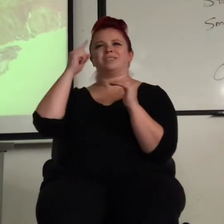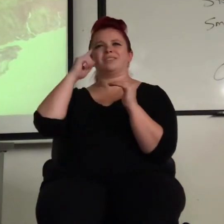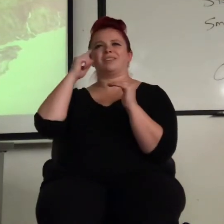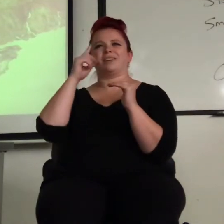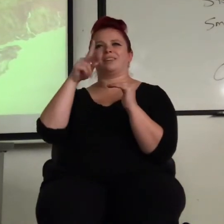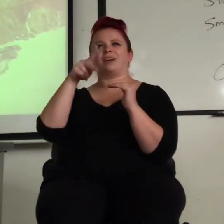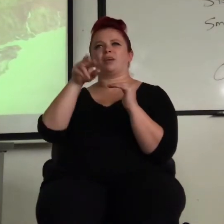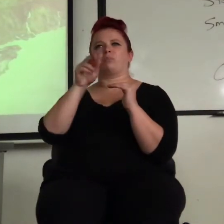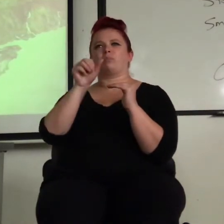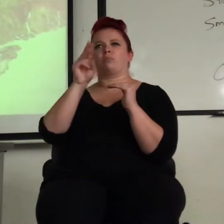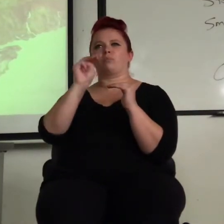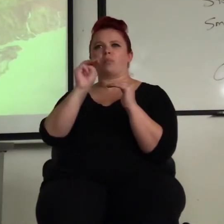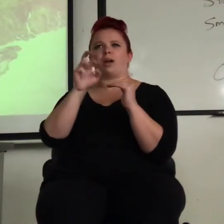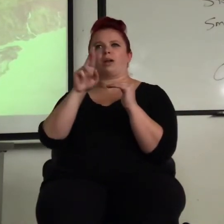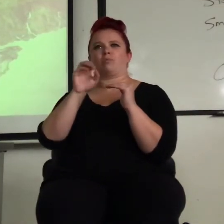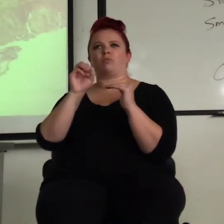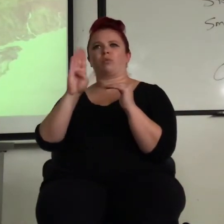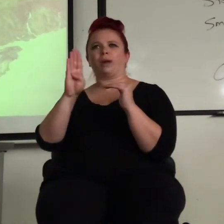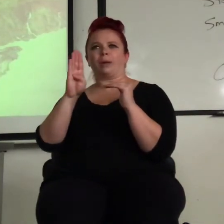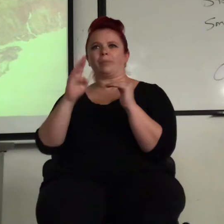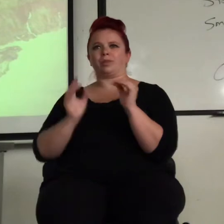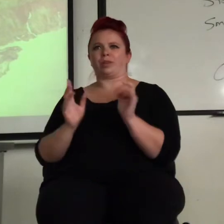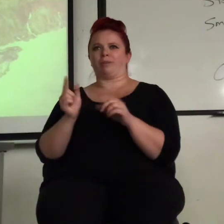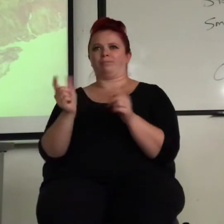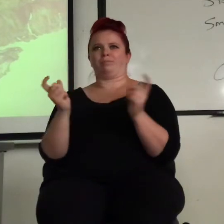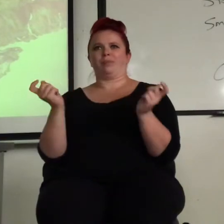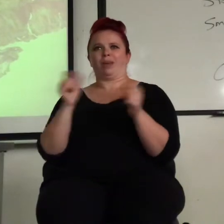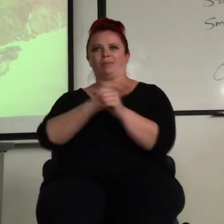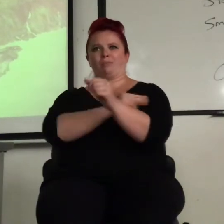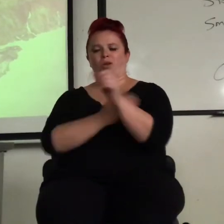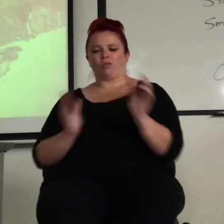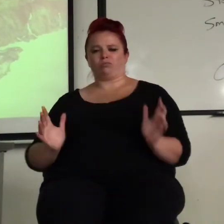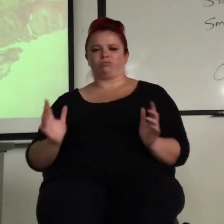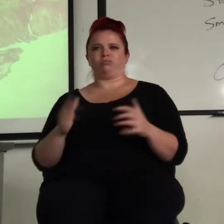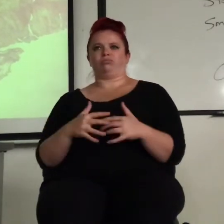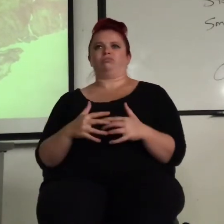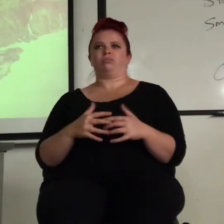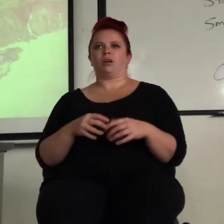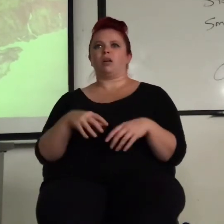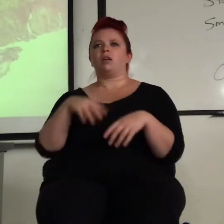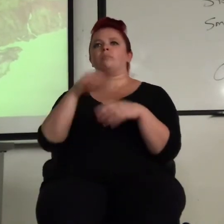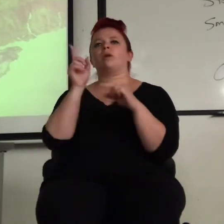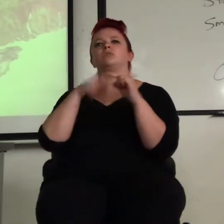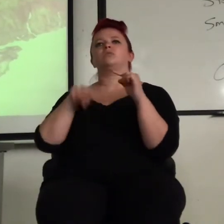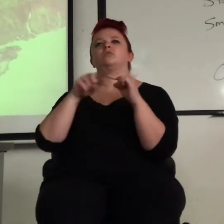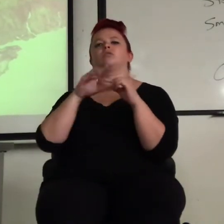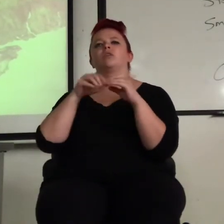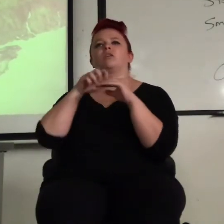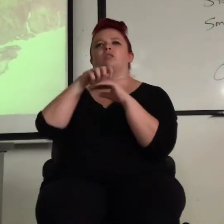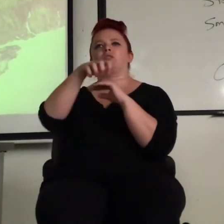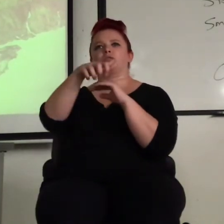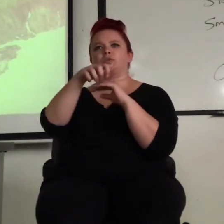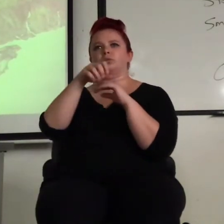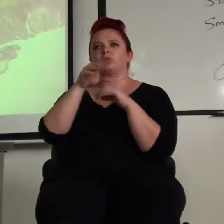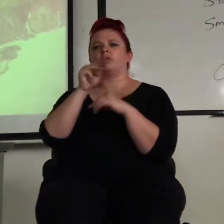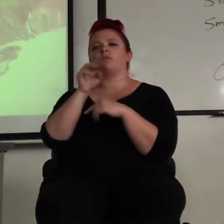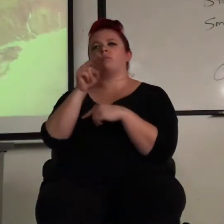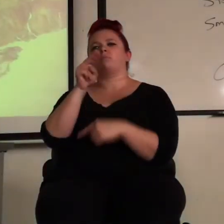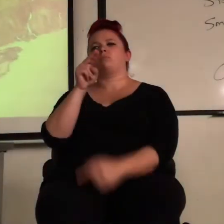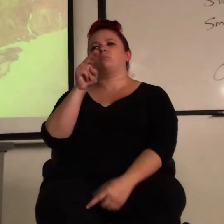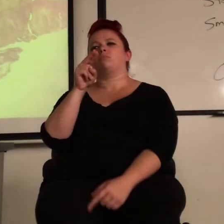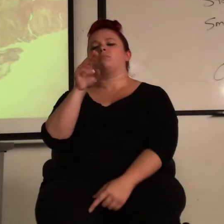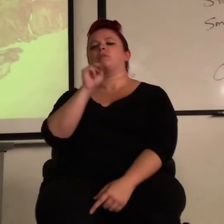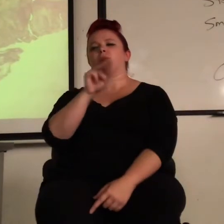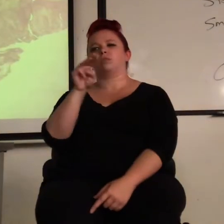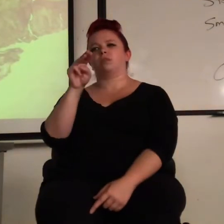of muscle. Well, anyways, it's circular, longitudinal of the muscularis externa, and that is